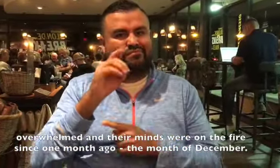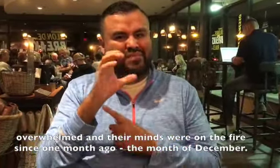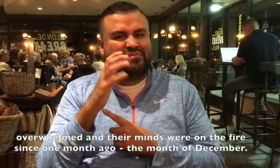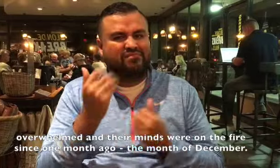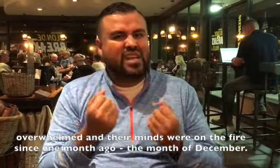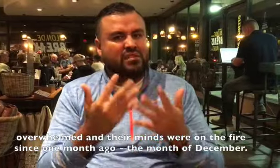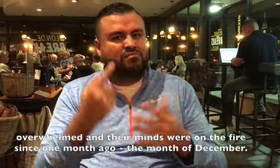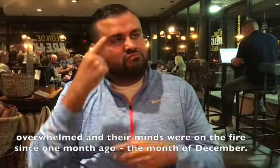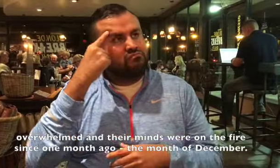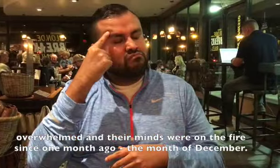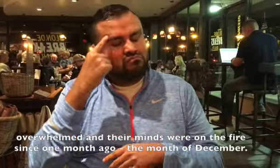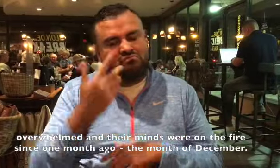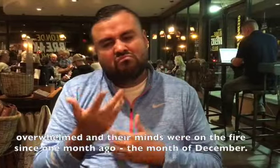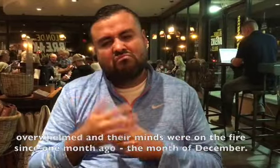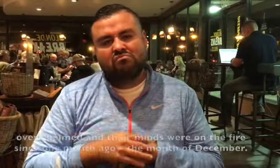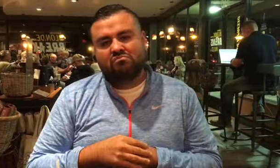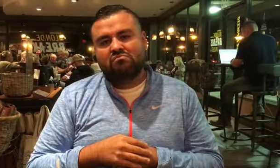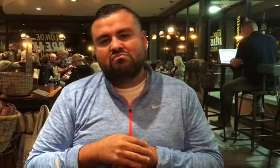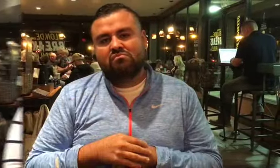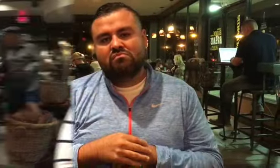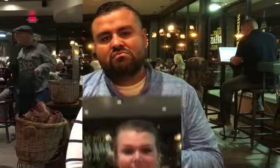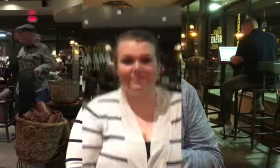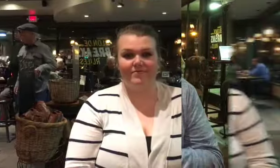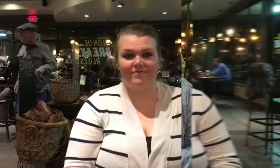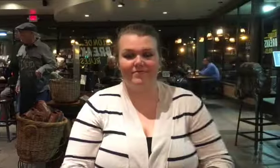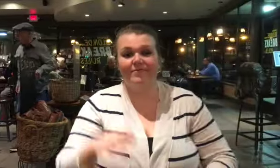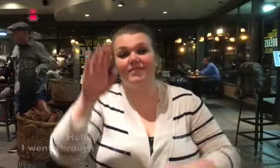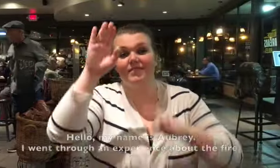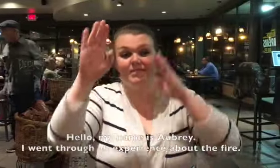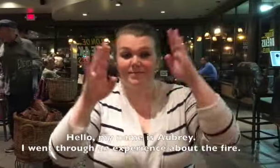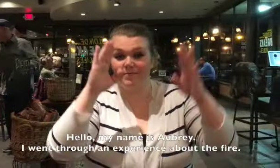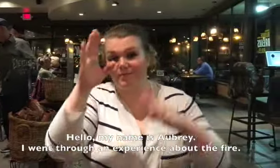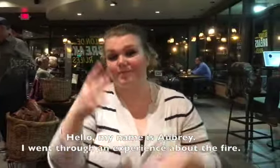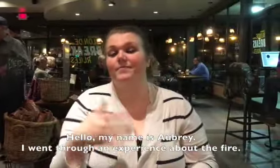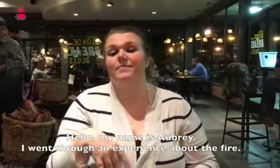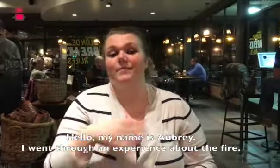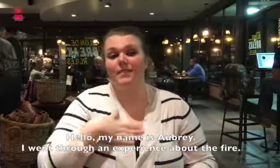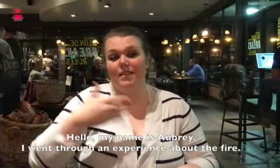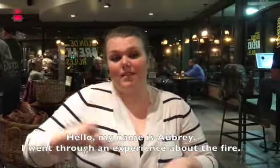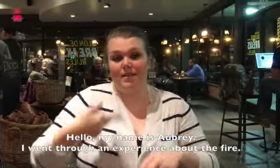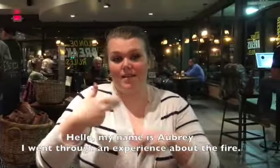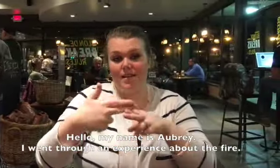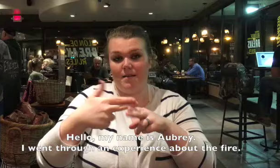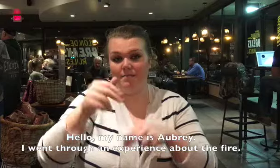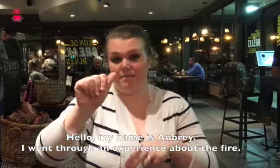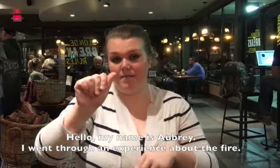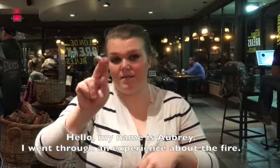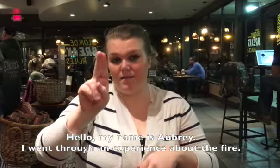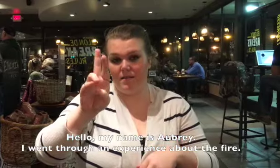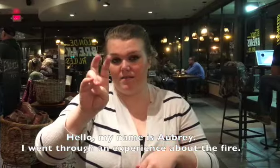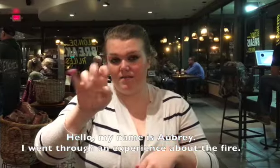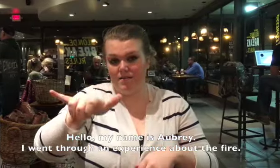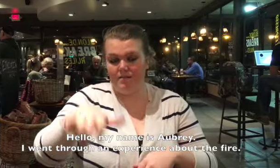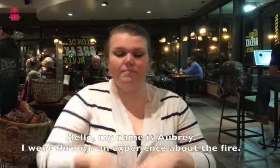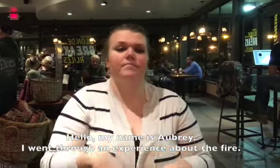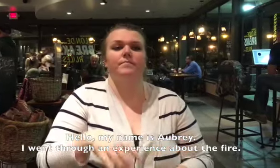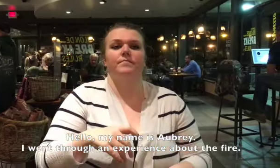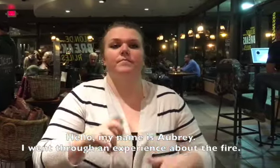since a month ago, the month of December. Hello, my name is Aubrey. I went through an experience about